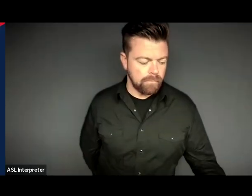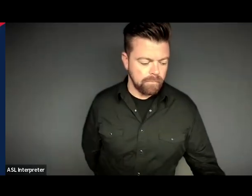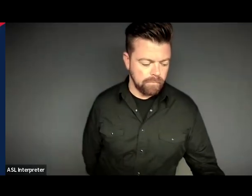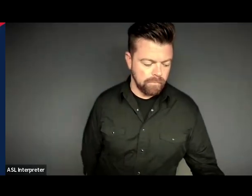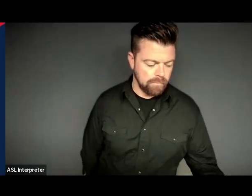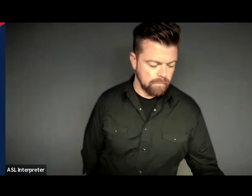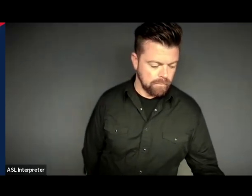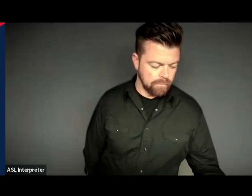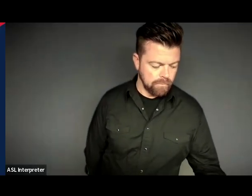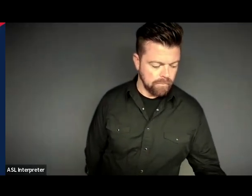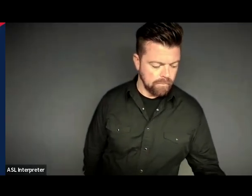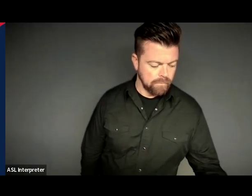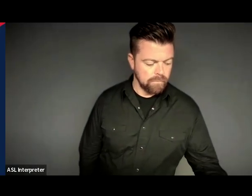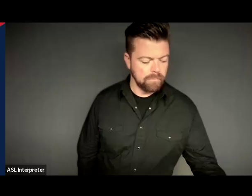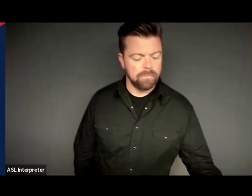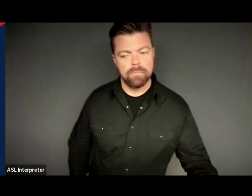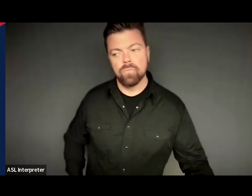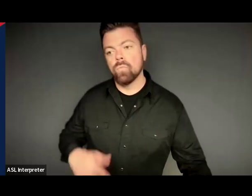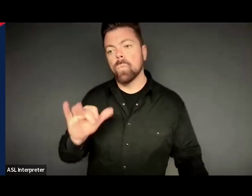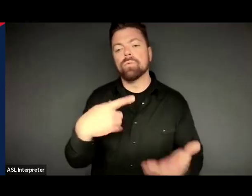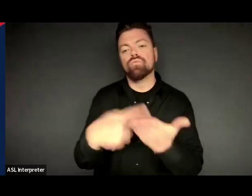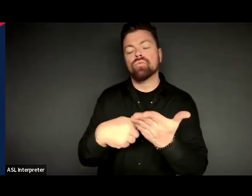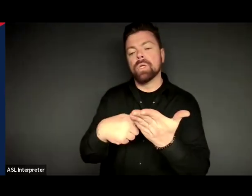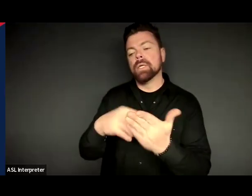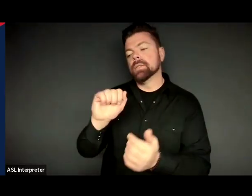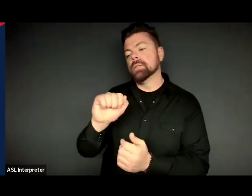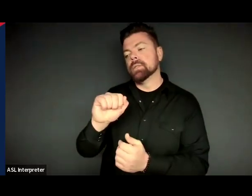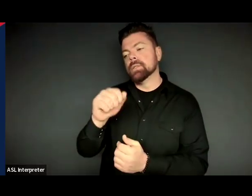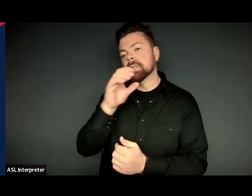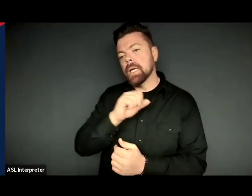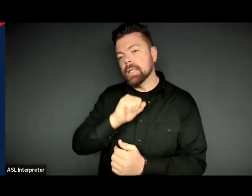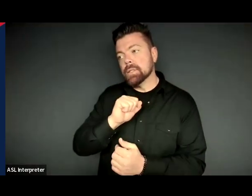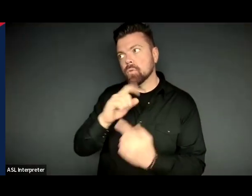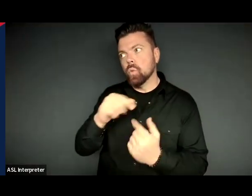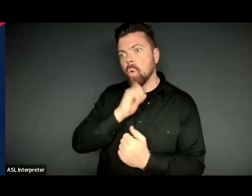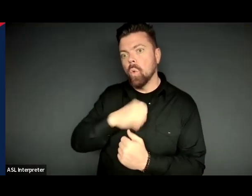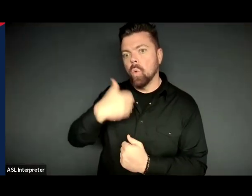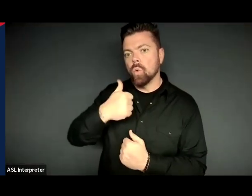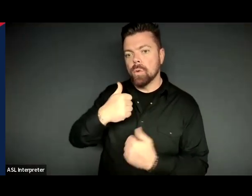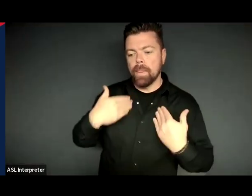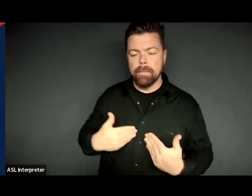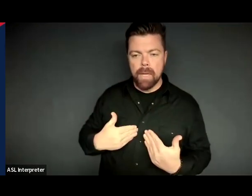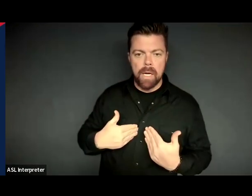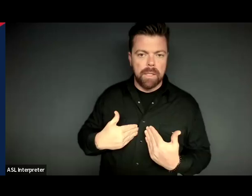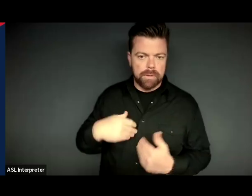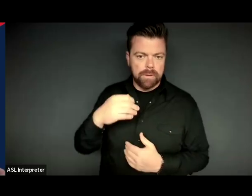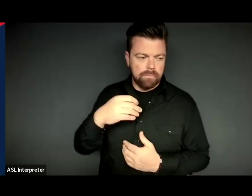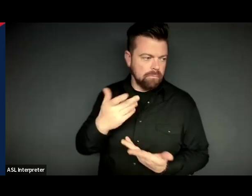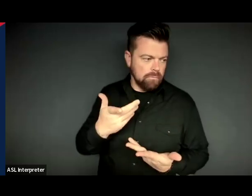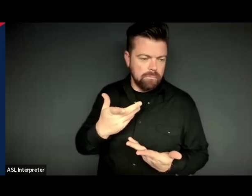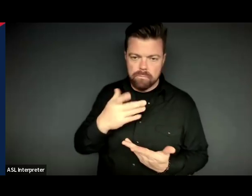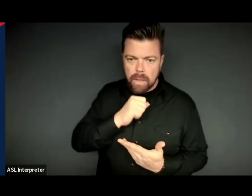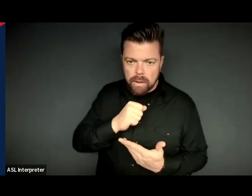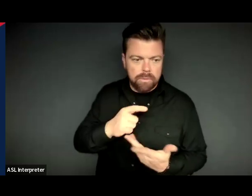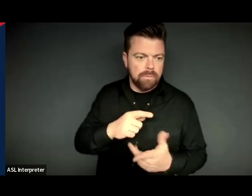we put some things up about aging right up in the front because as we get older, our bodies age, and